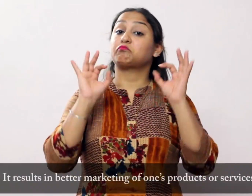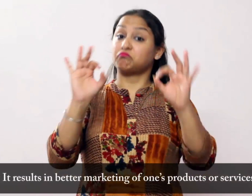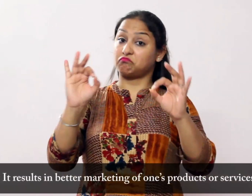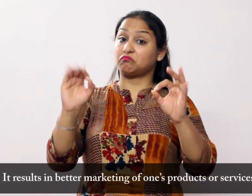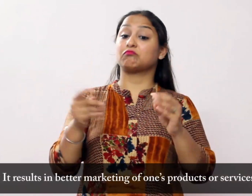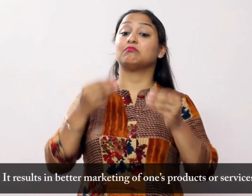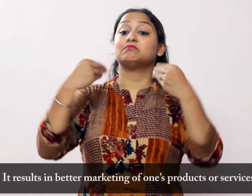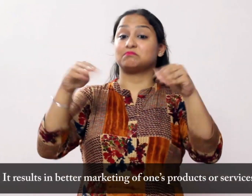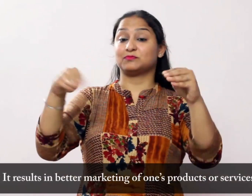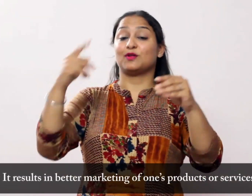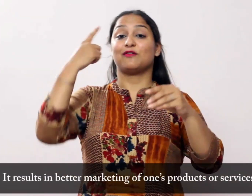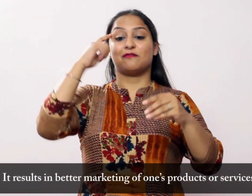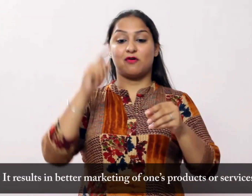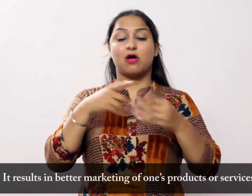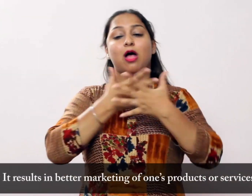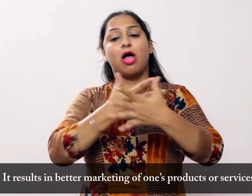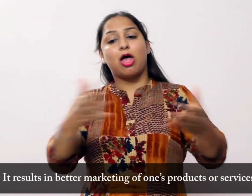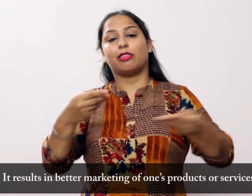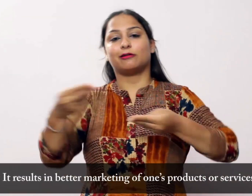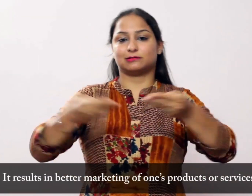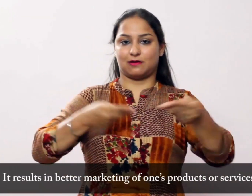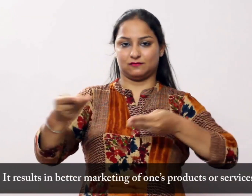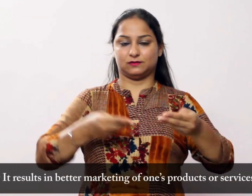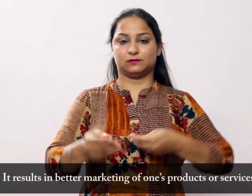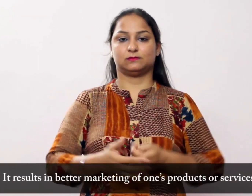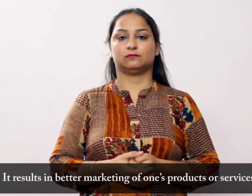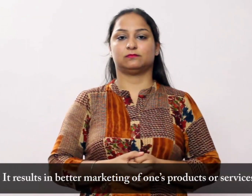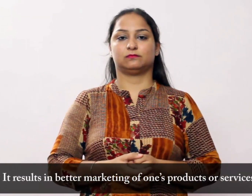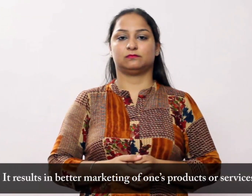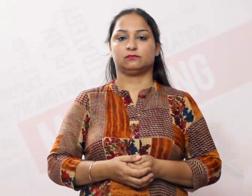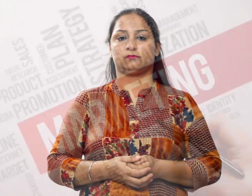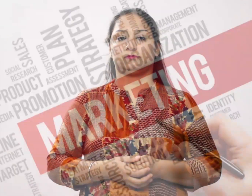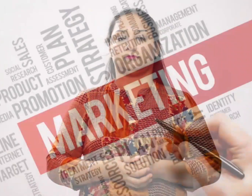It results in better marketing of one's products or services.